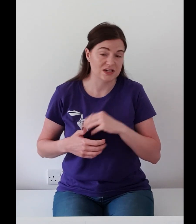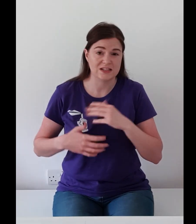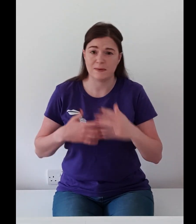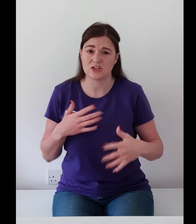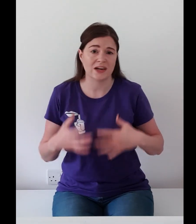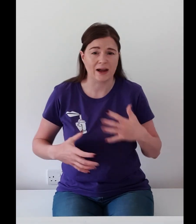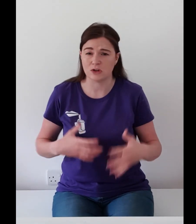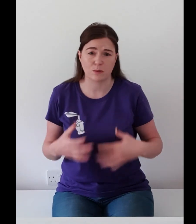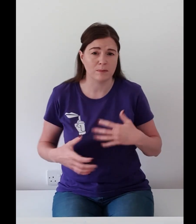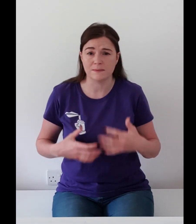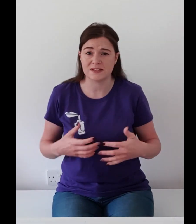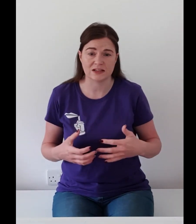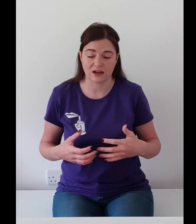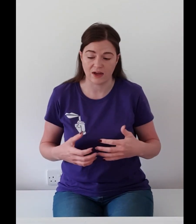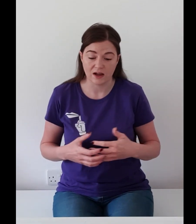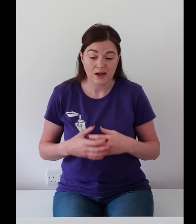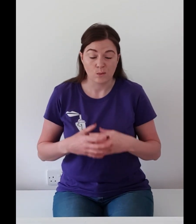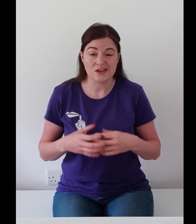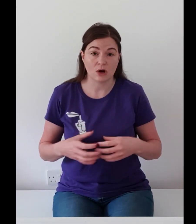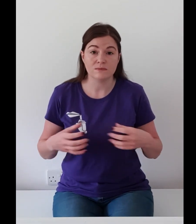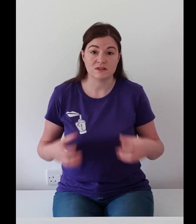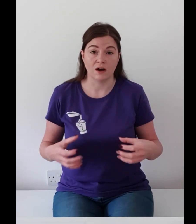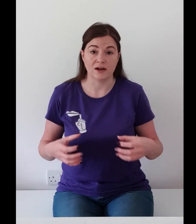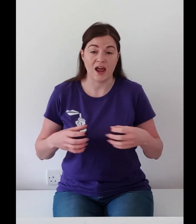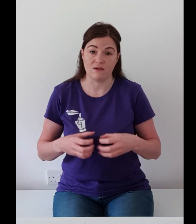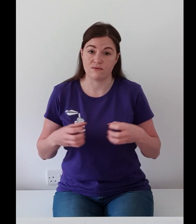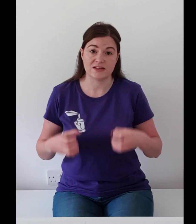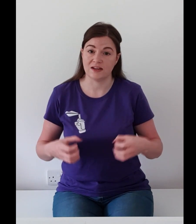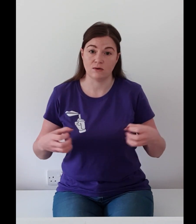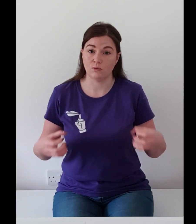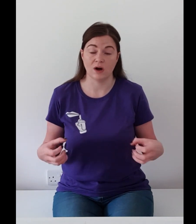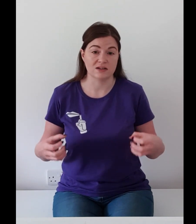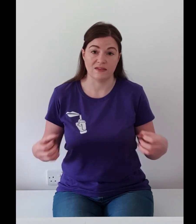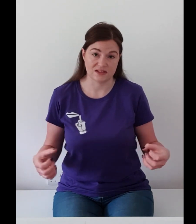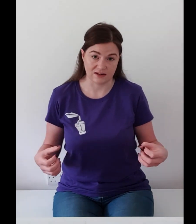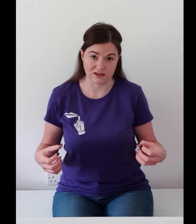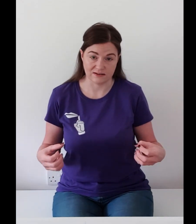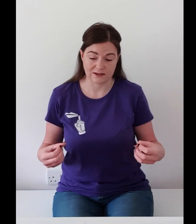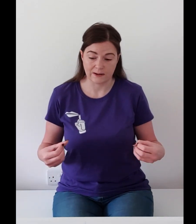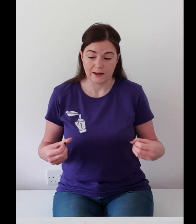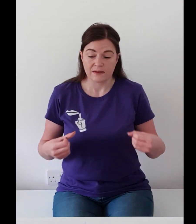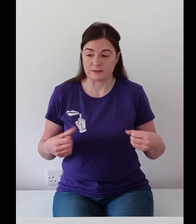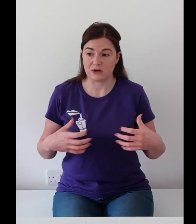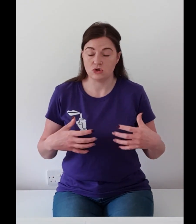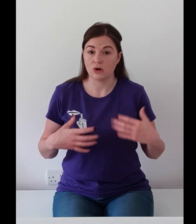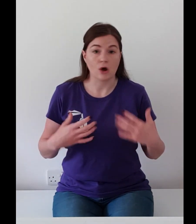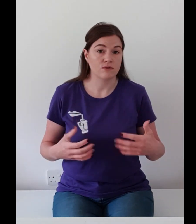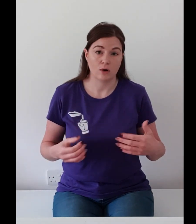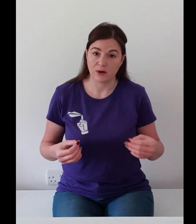difficulties, speech and language problems, things like that. We don't sign every single word in the sentence. That's because you can